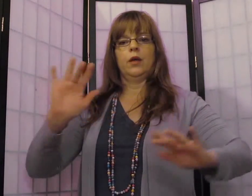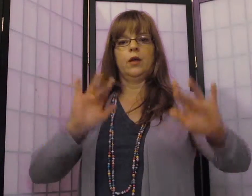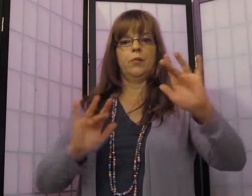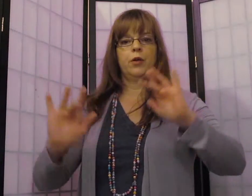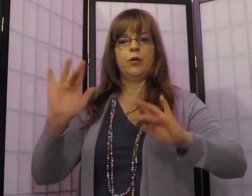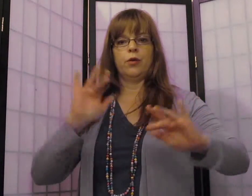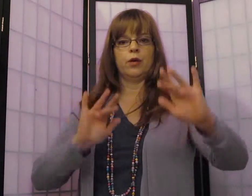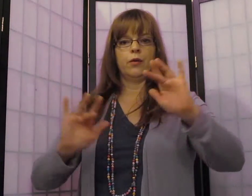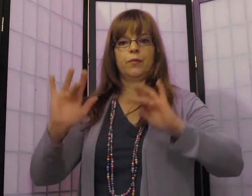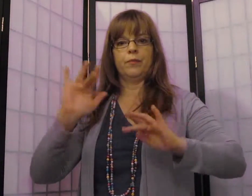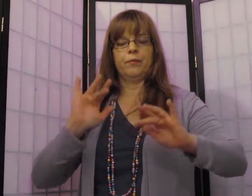Computer.